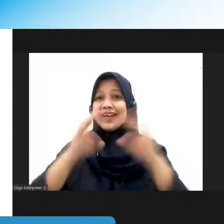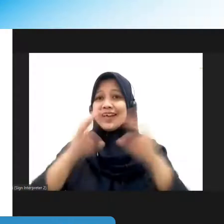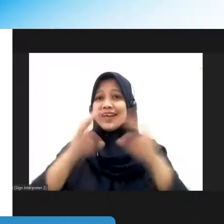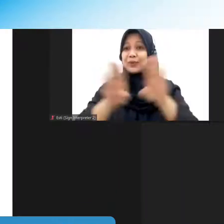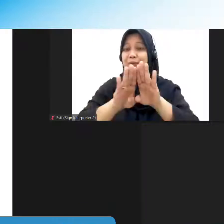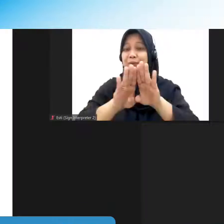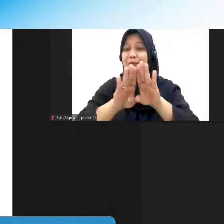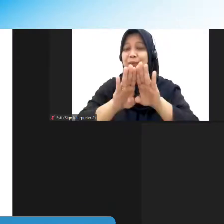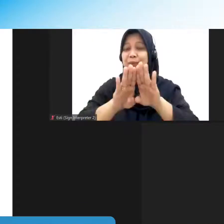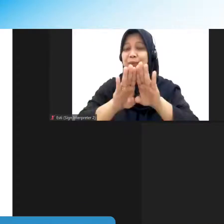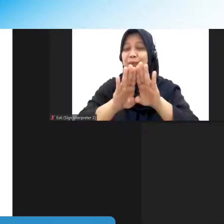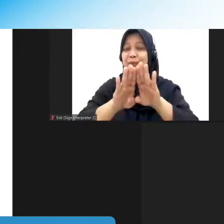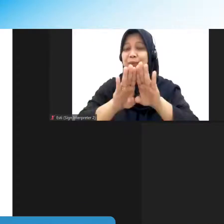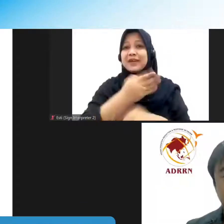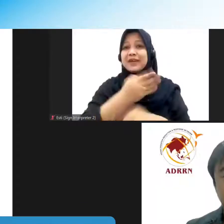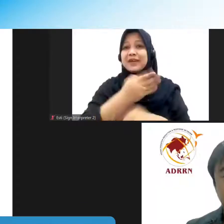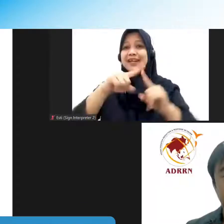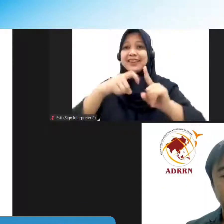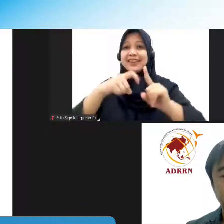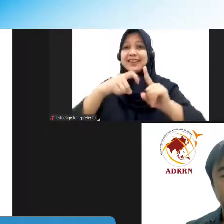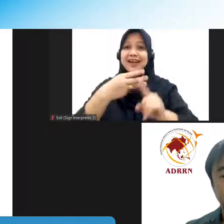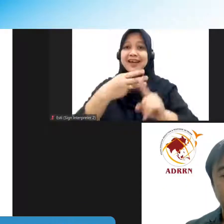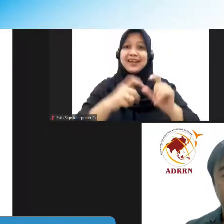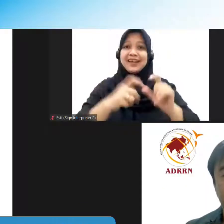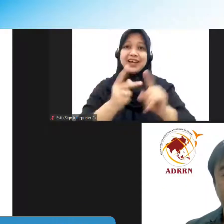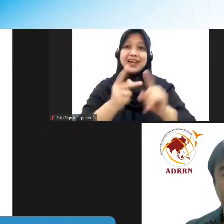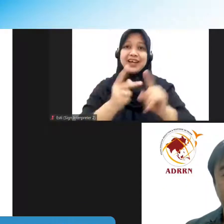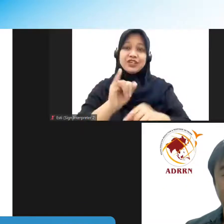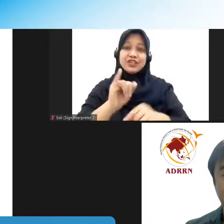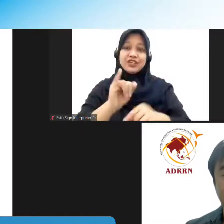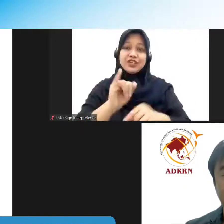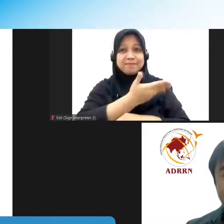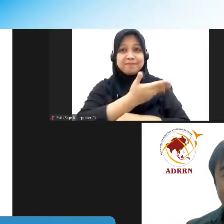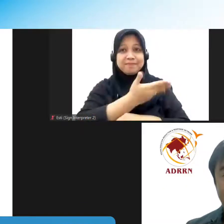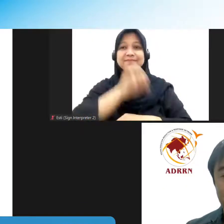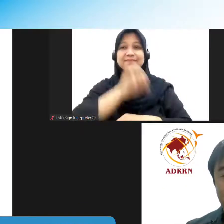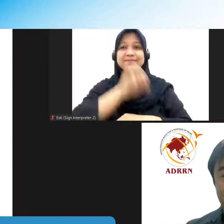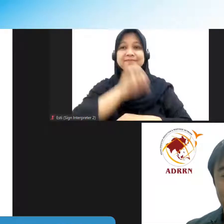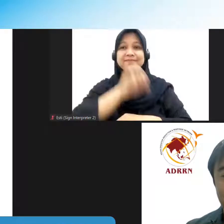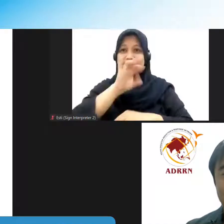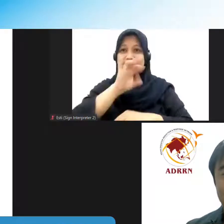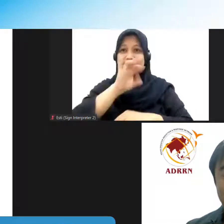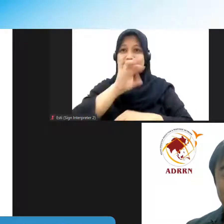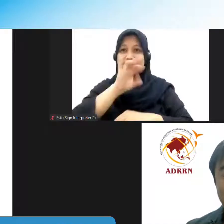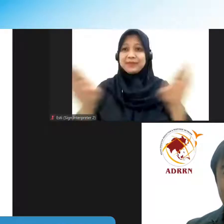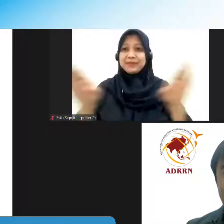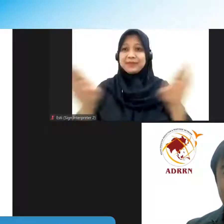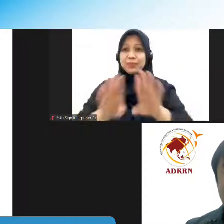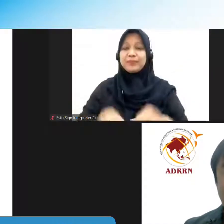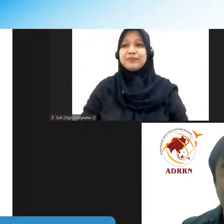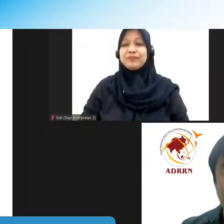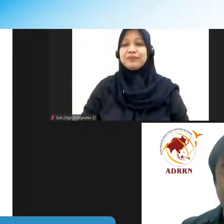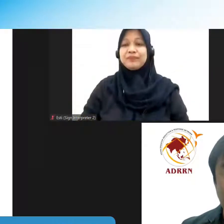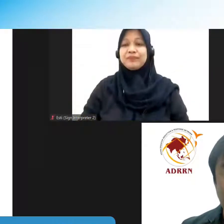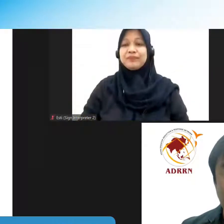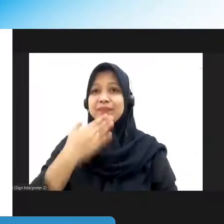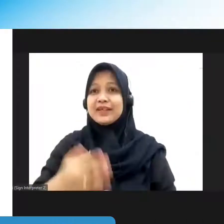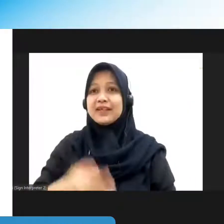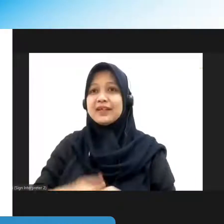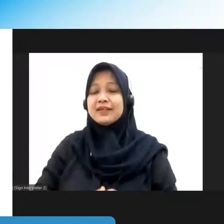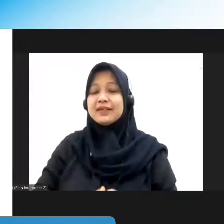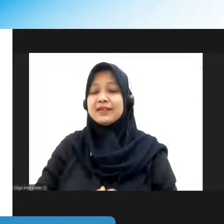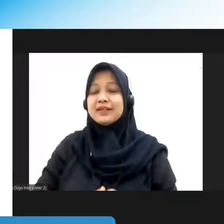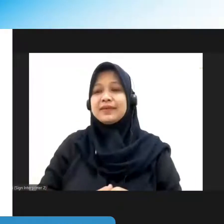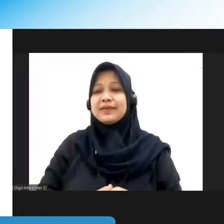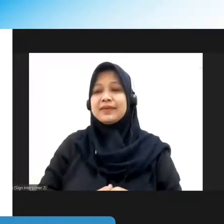Takeshi. Takeshi, you may deliver your answers and closing statement. Thank you. Thank you very